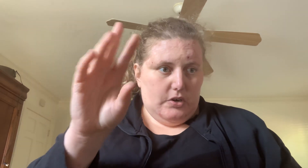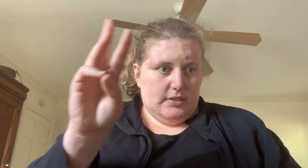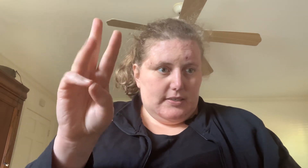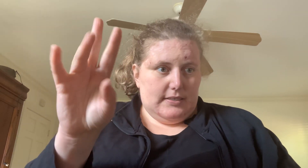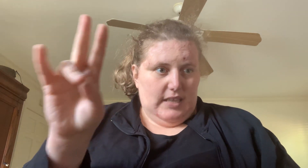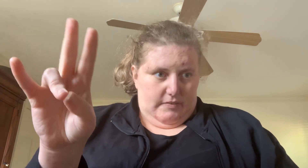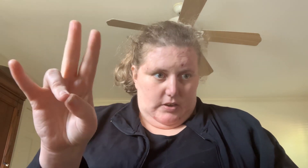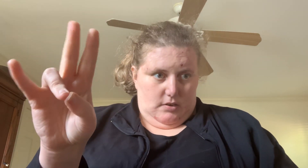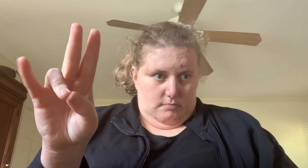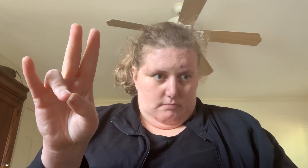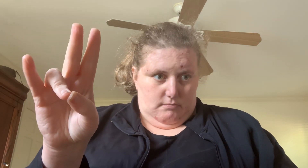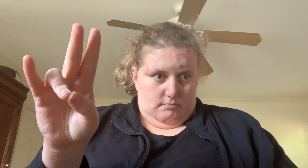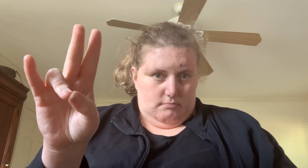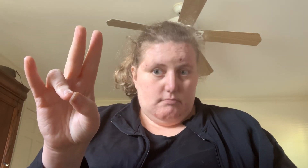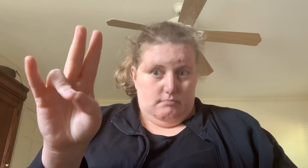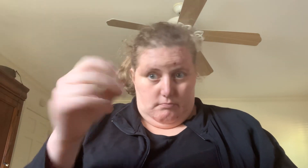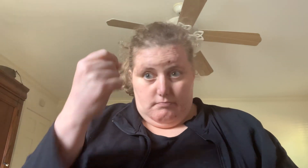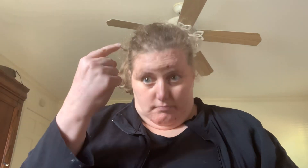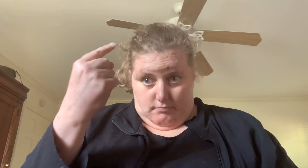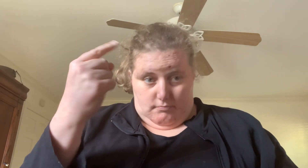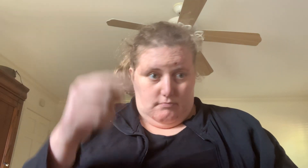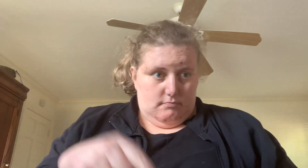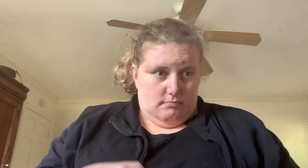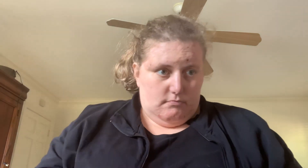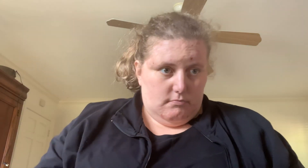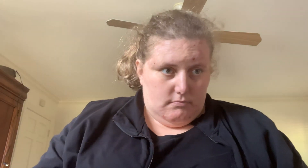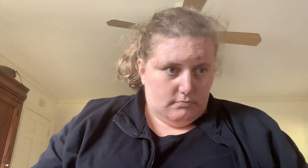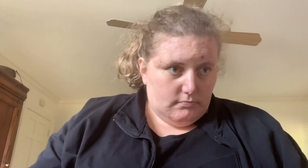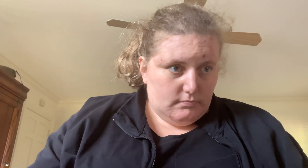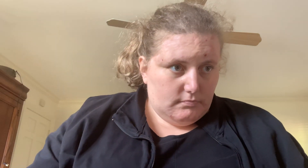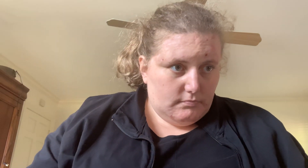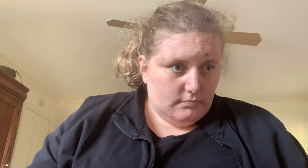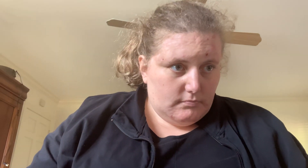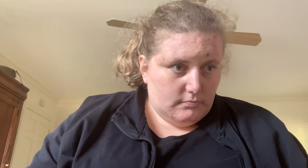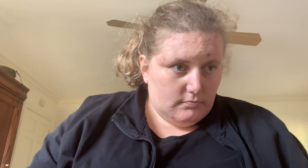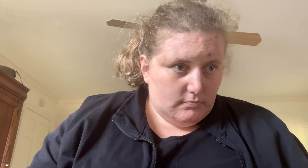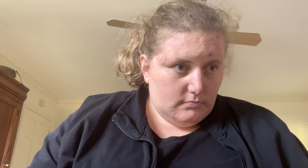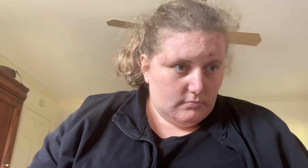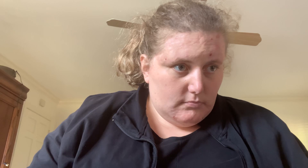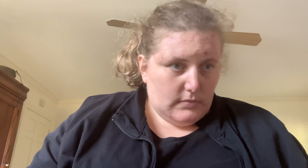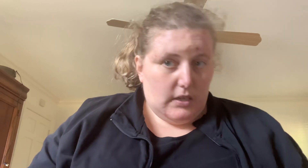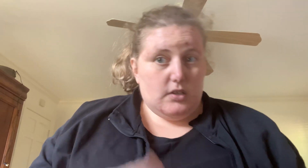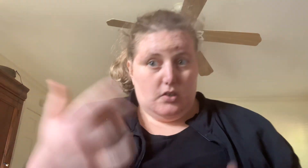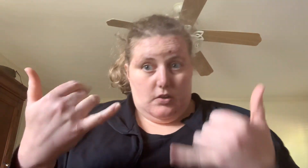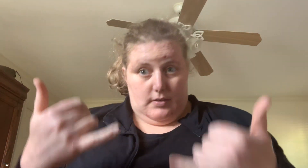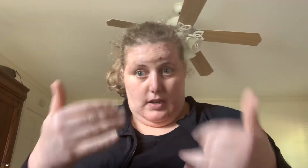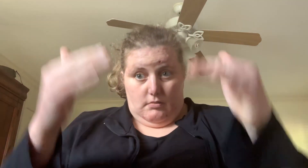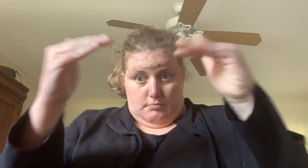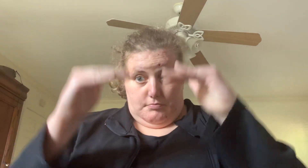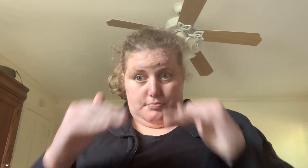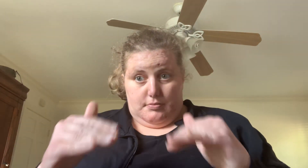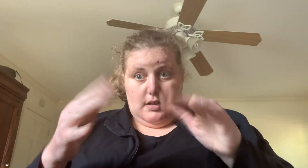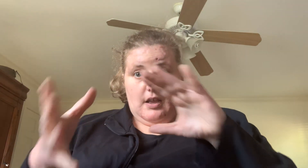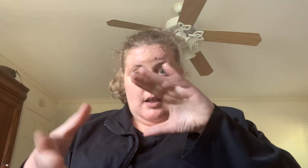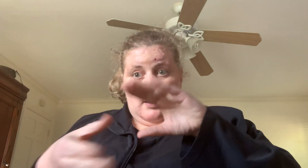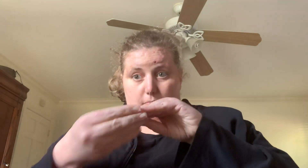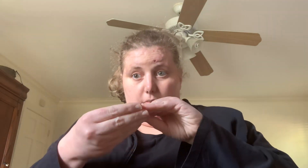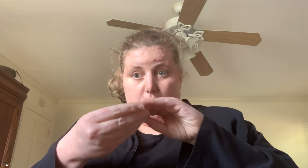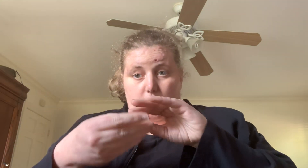14.0067. And I said, well, what's the mass of hydrogen? Because you got to know that too. But guess